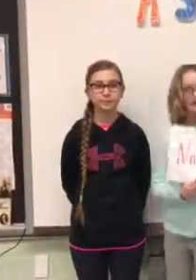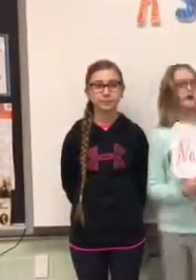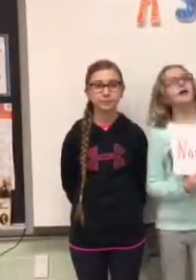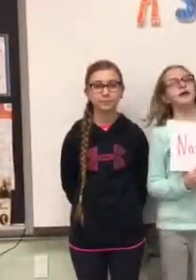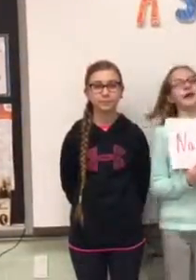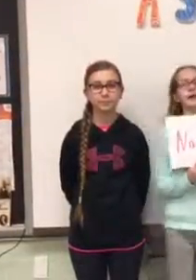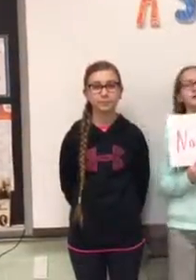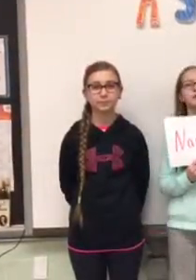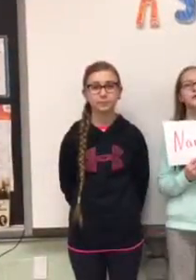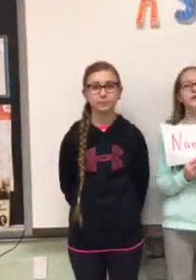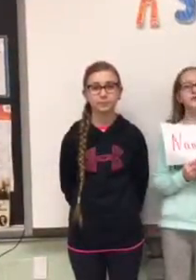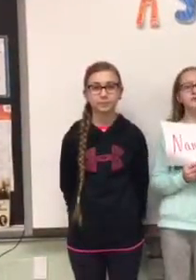Name.